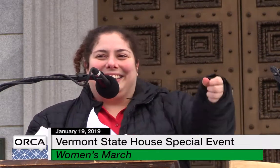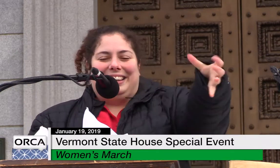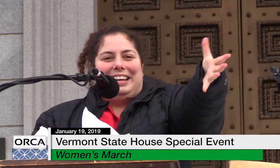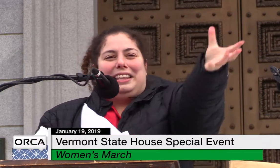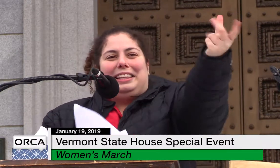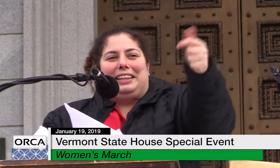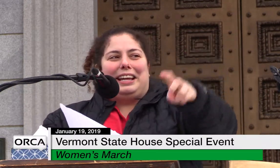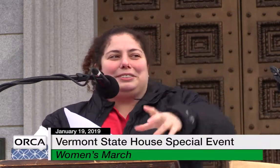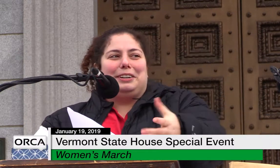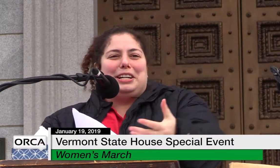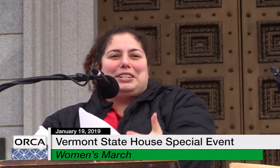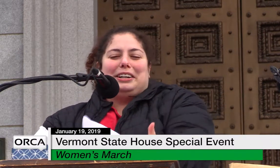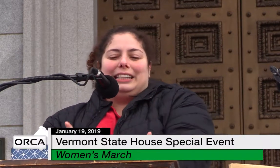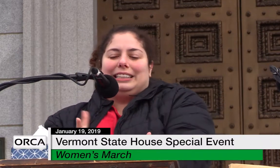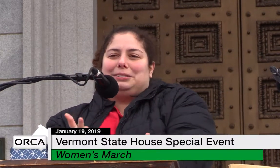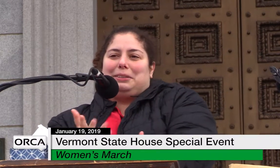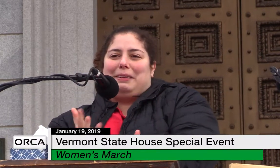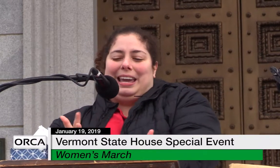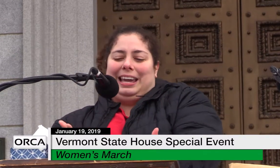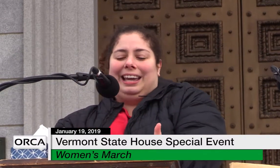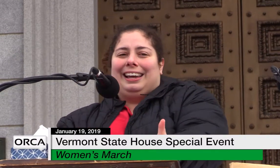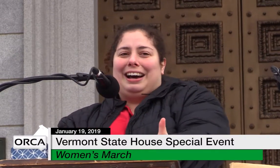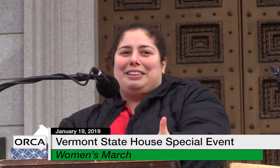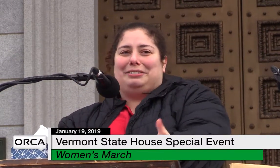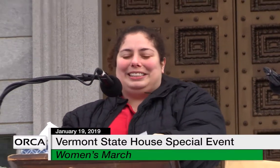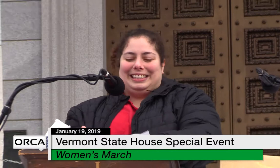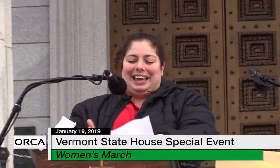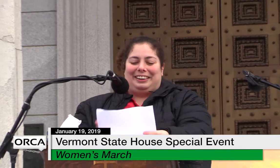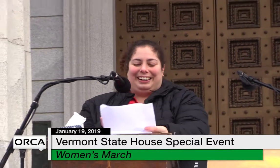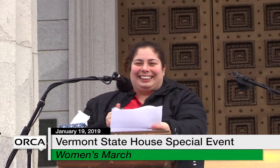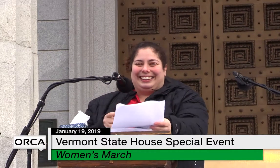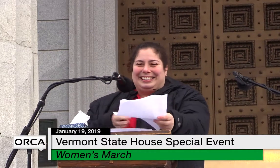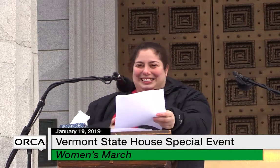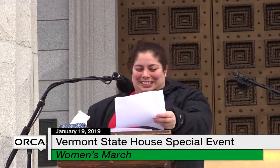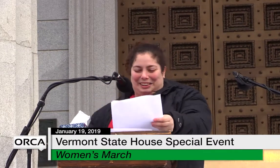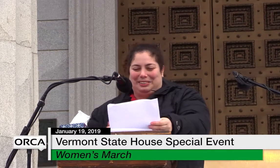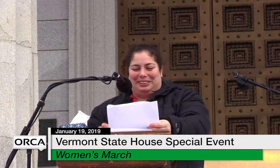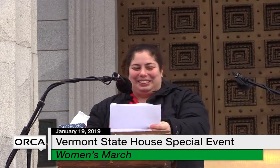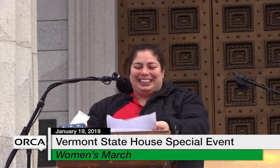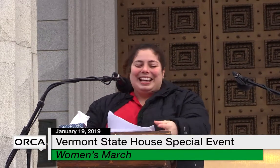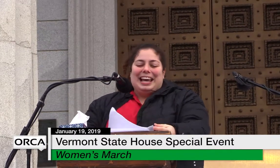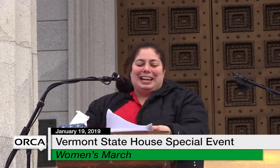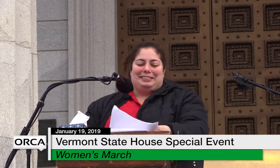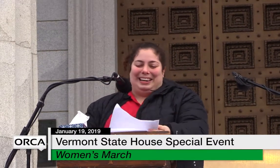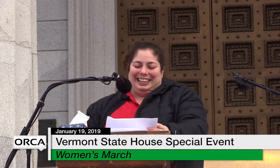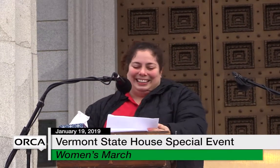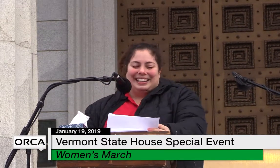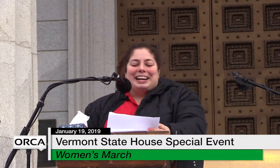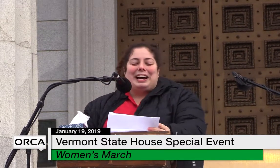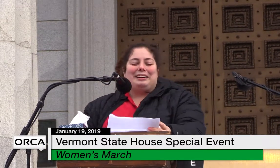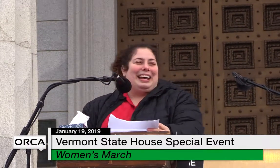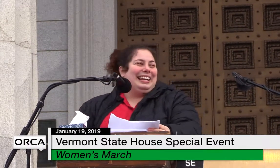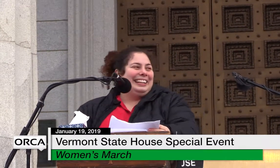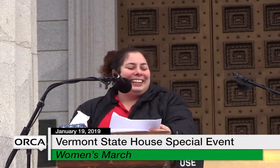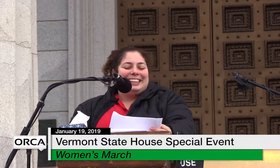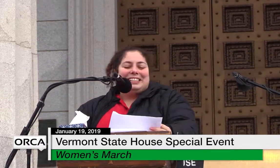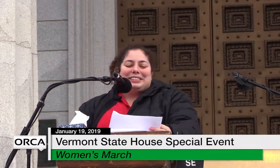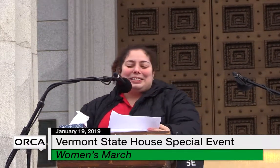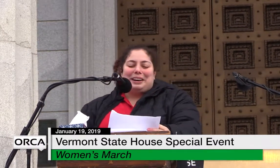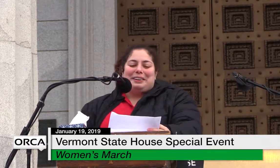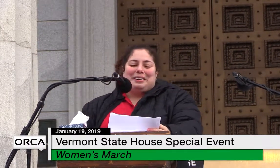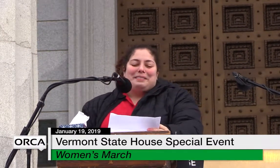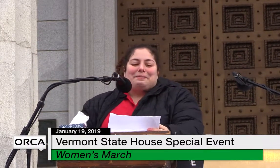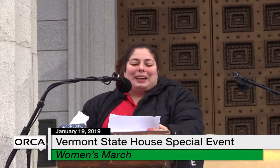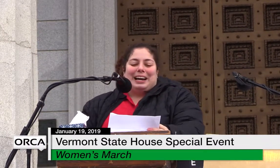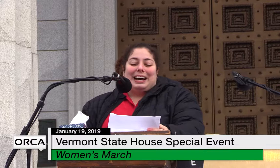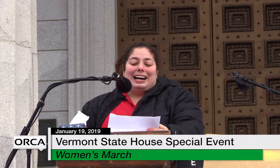Quay. Thanks for enduring this with me, all of us together. This is so cold. Anyway, all right.